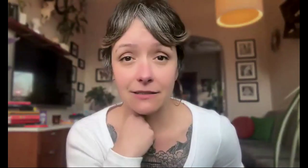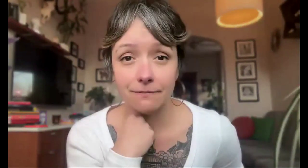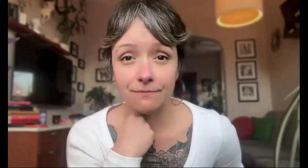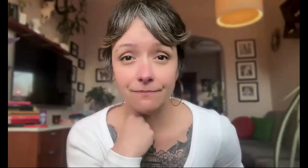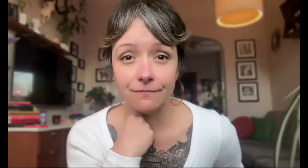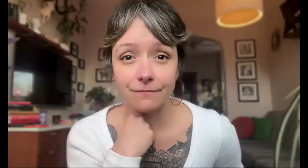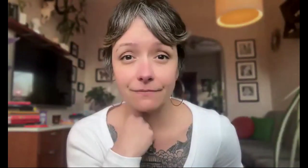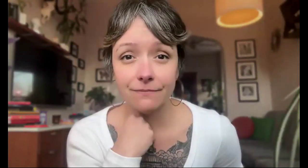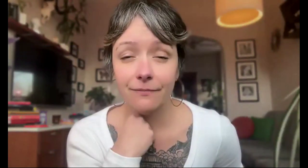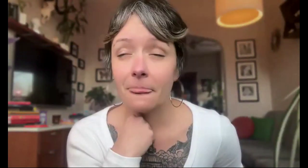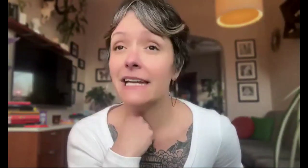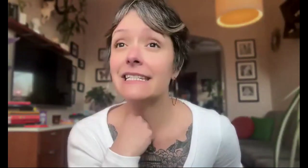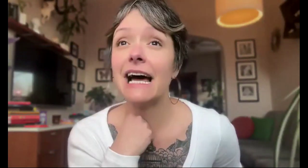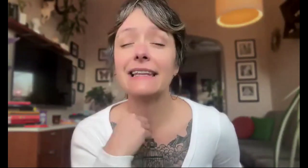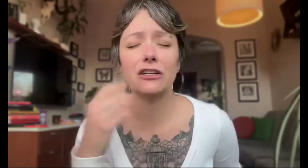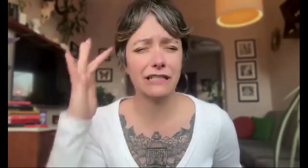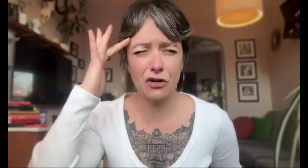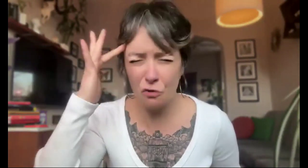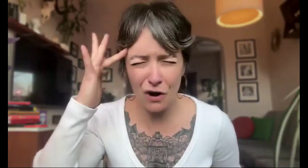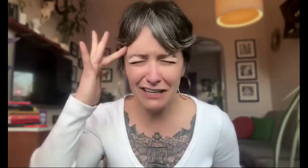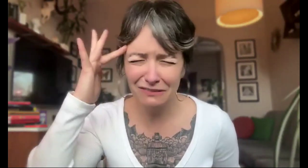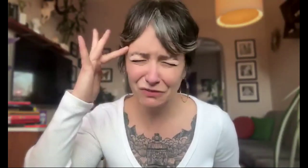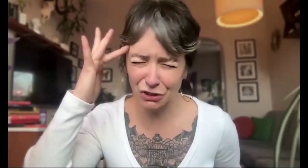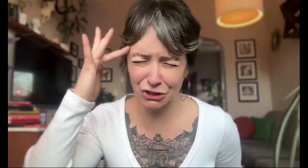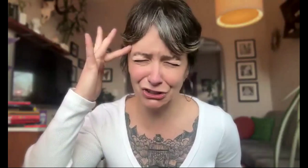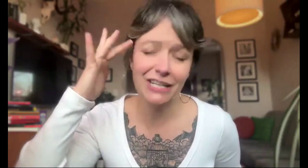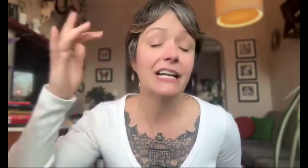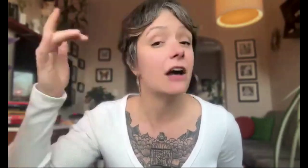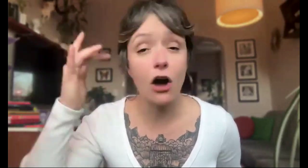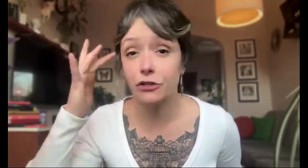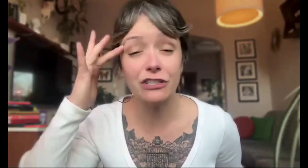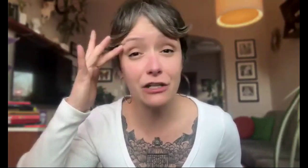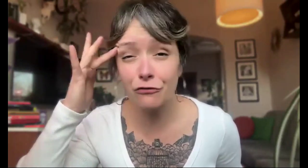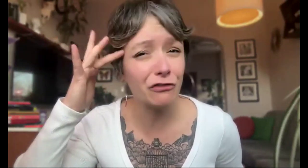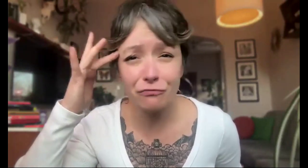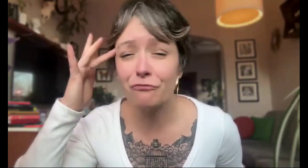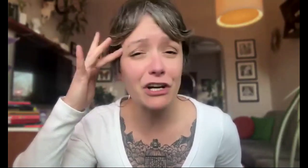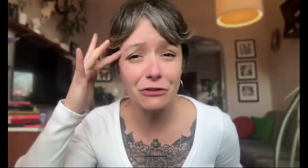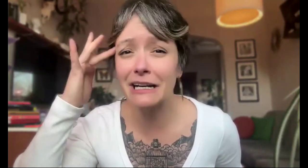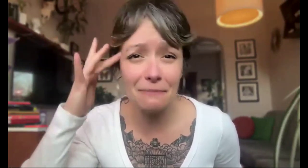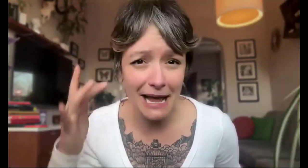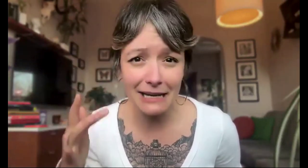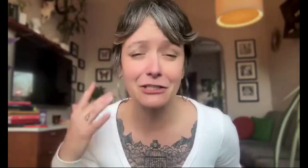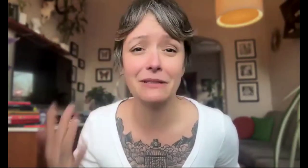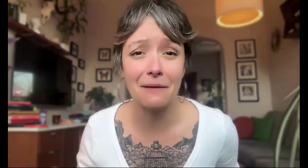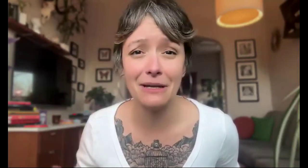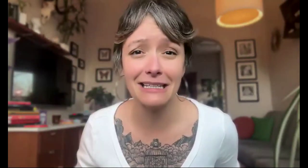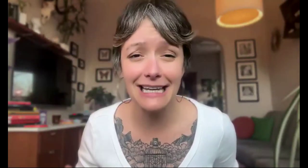face. And sign that looks like annoyed, also looks like you're frustrated and mad. So with that being